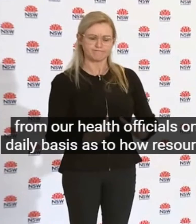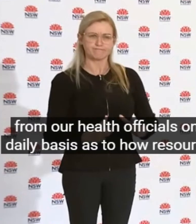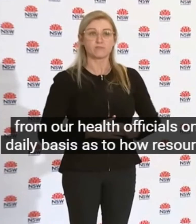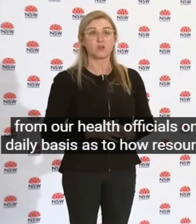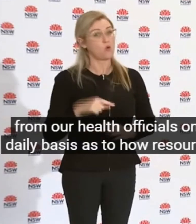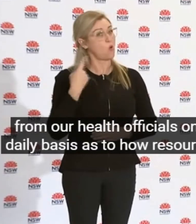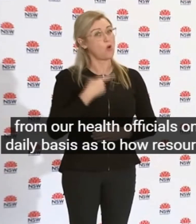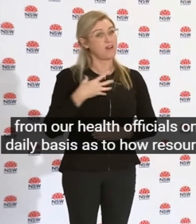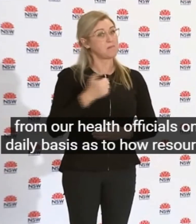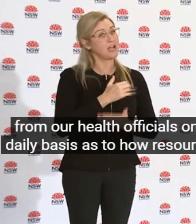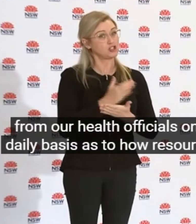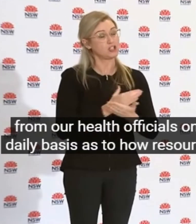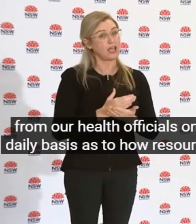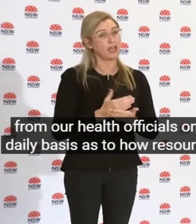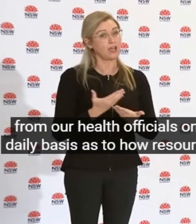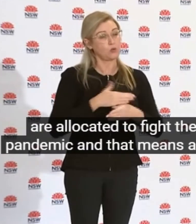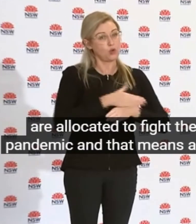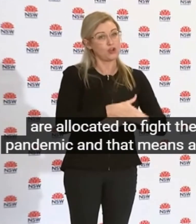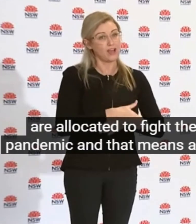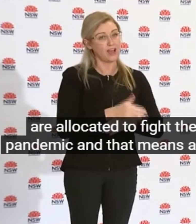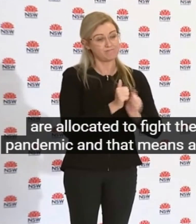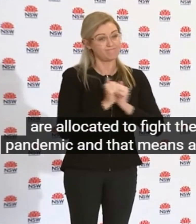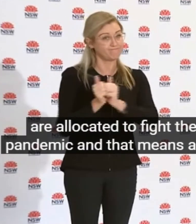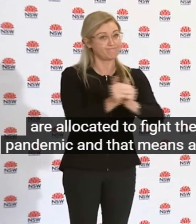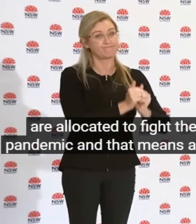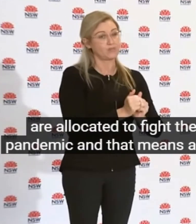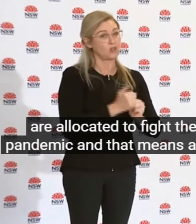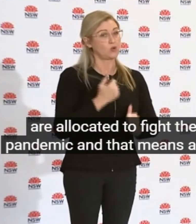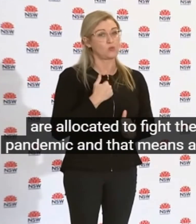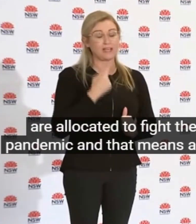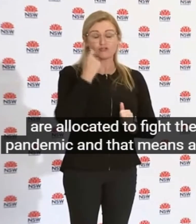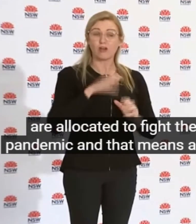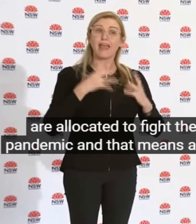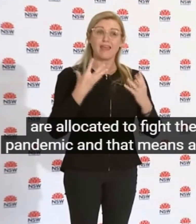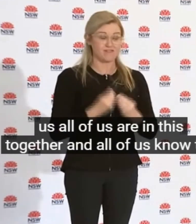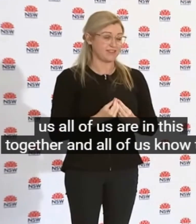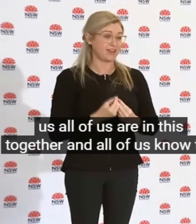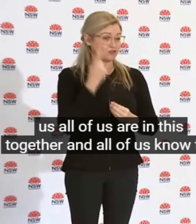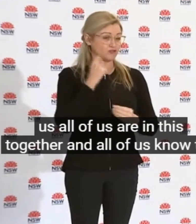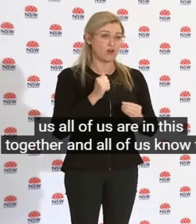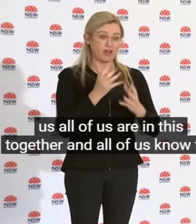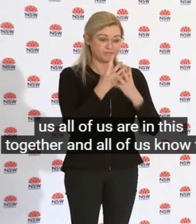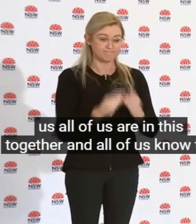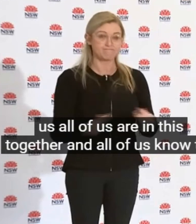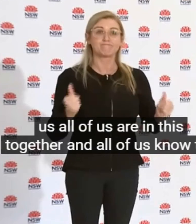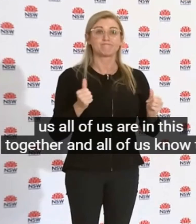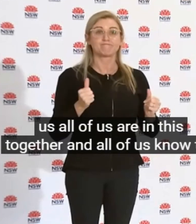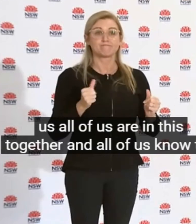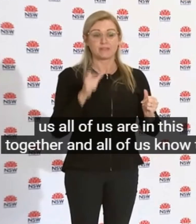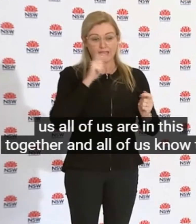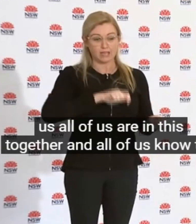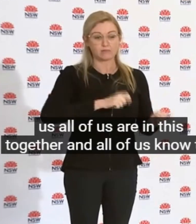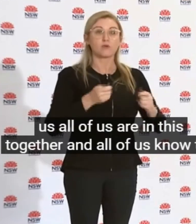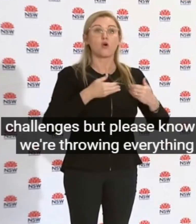all of us know the challenges. But please know that we're throwing everything at getting out of this lockdown as quickly as we can, and the community